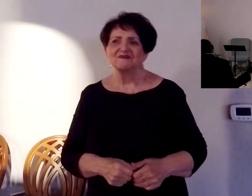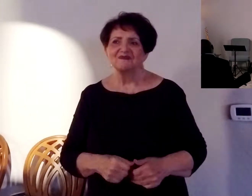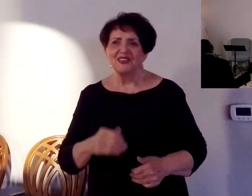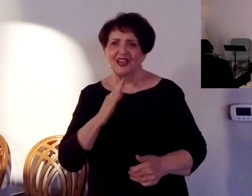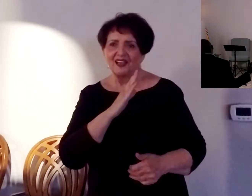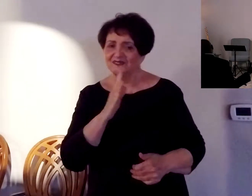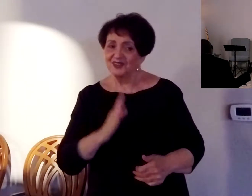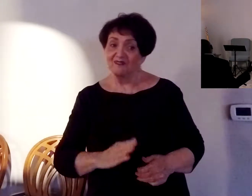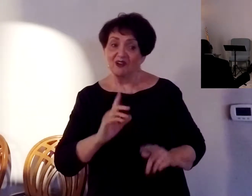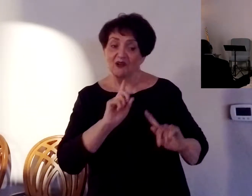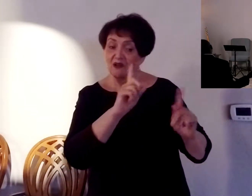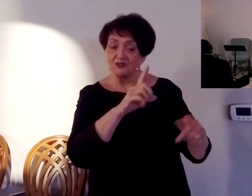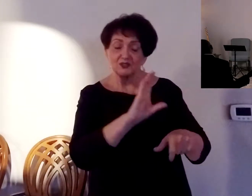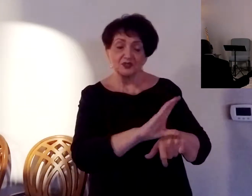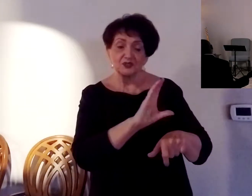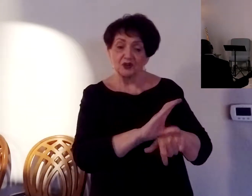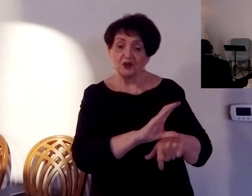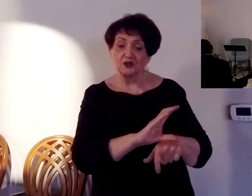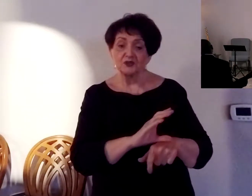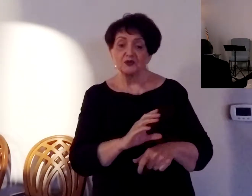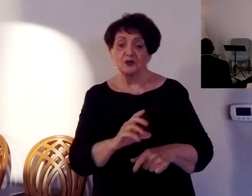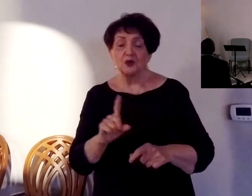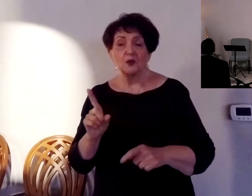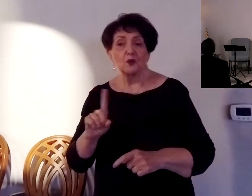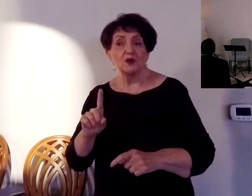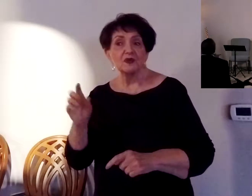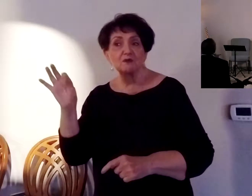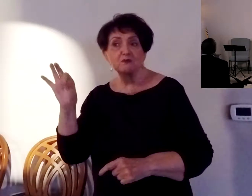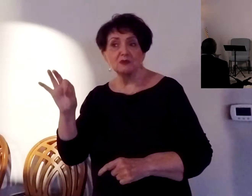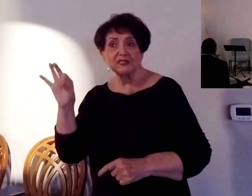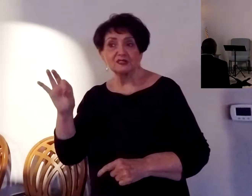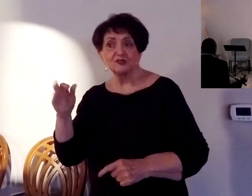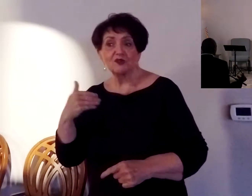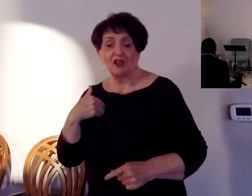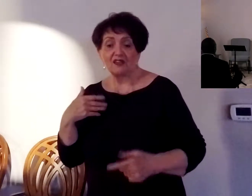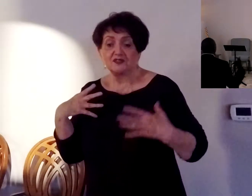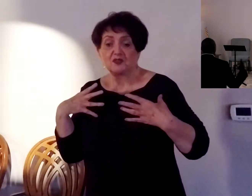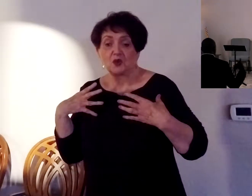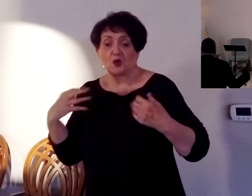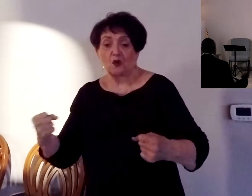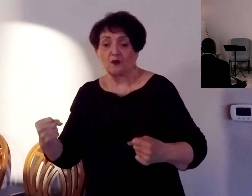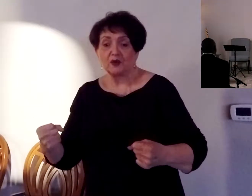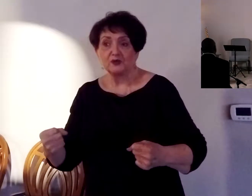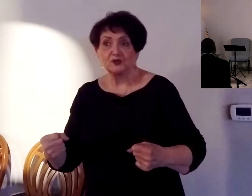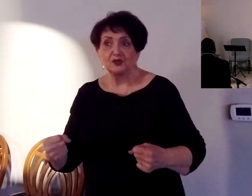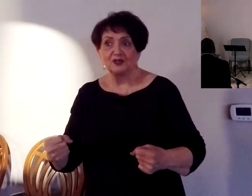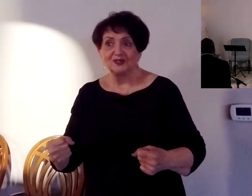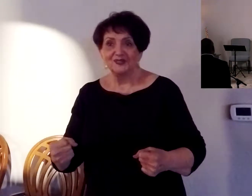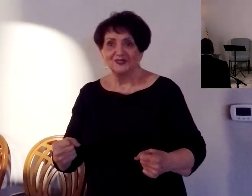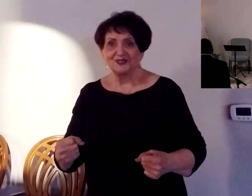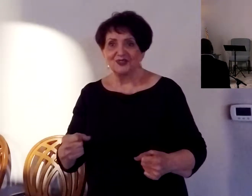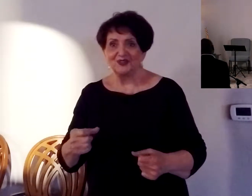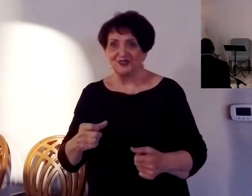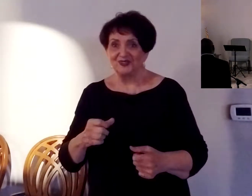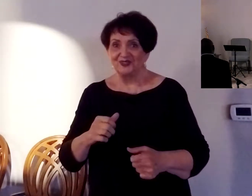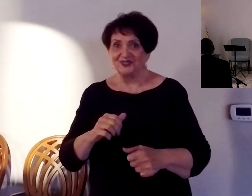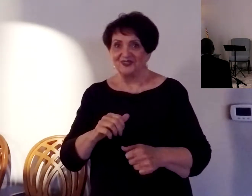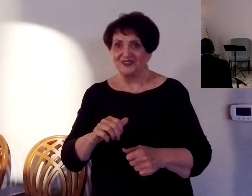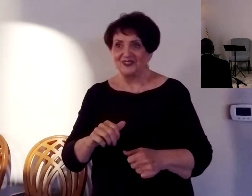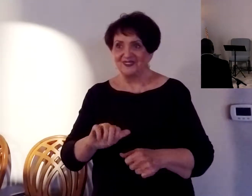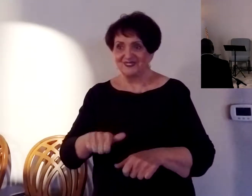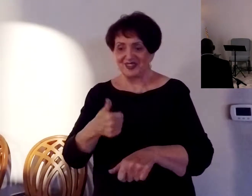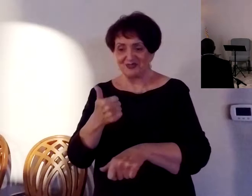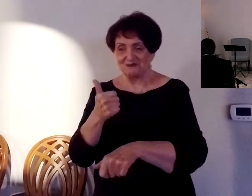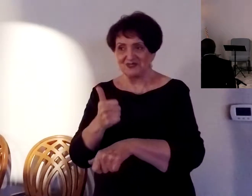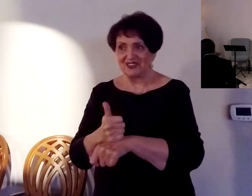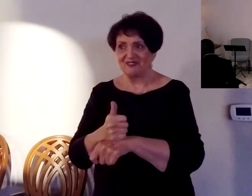any kind of church where a minister has enough courage, would be the proper word to say, just to stand up and answer any